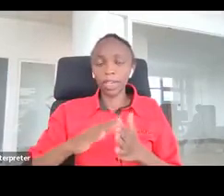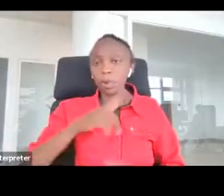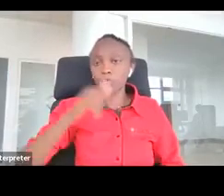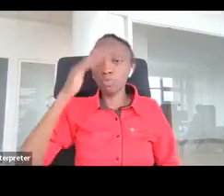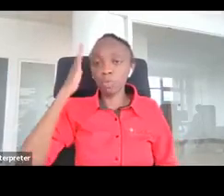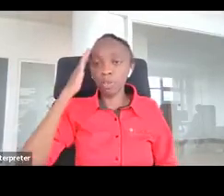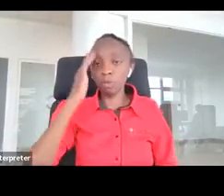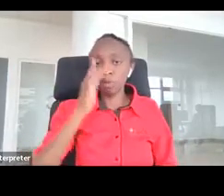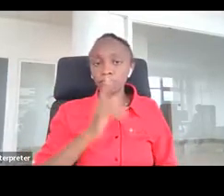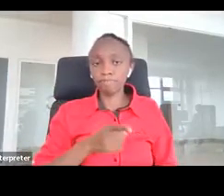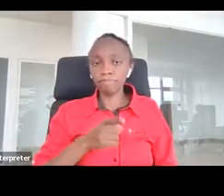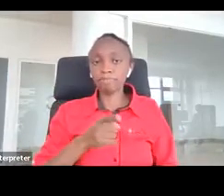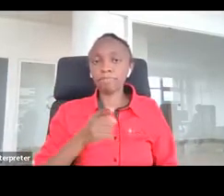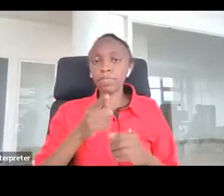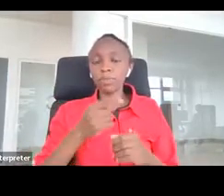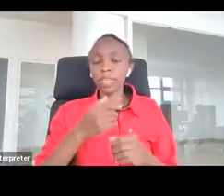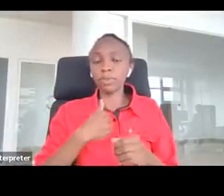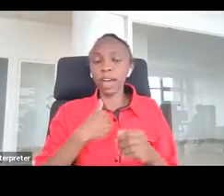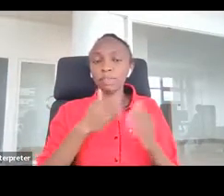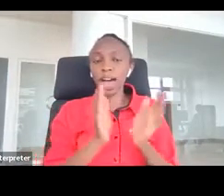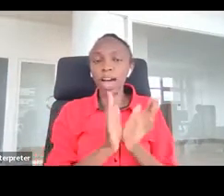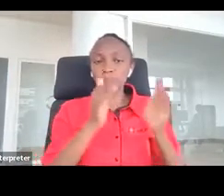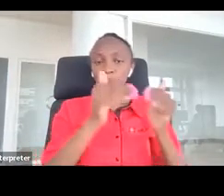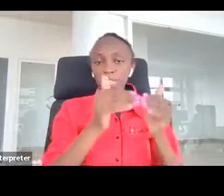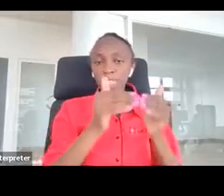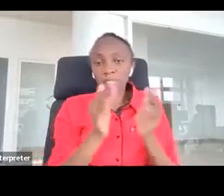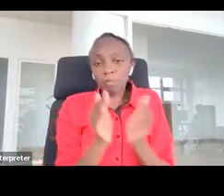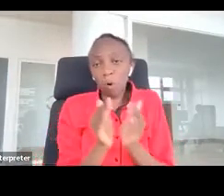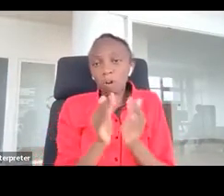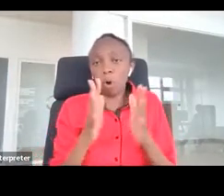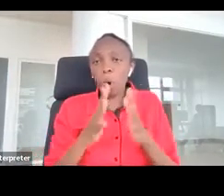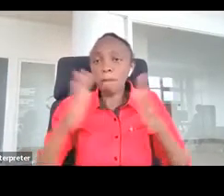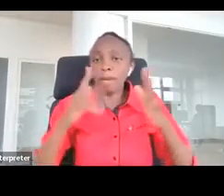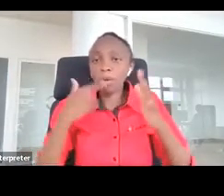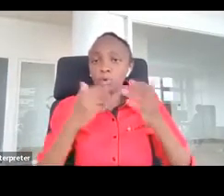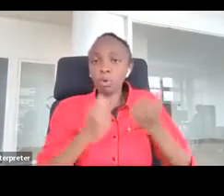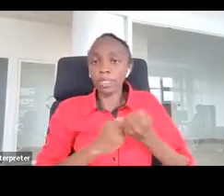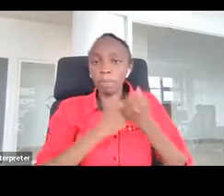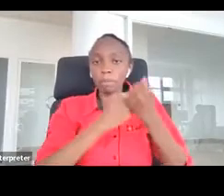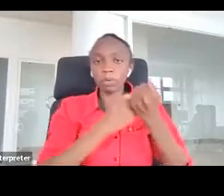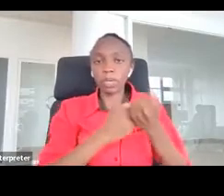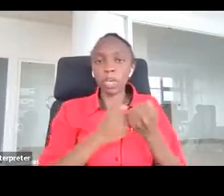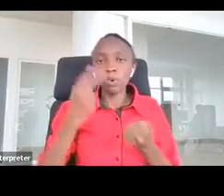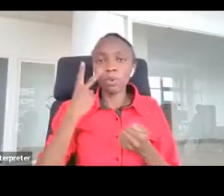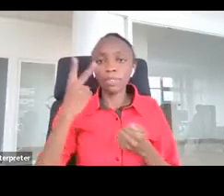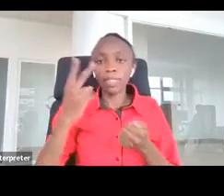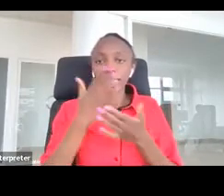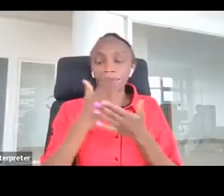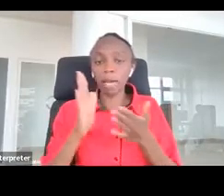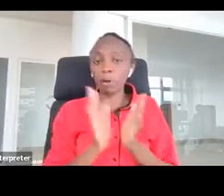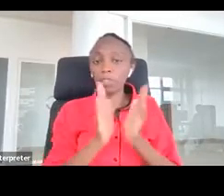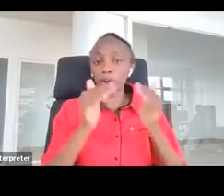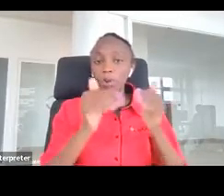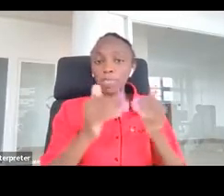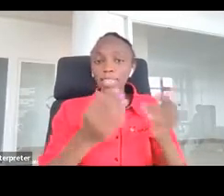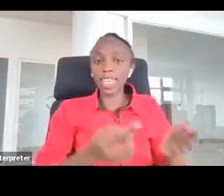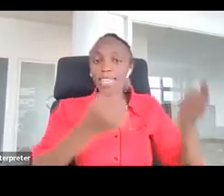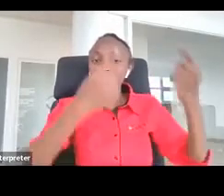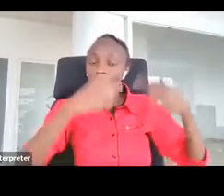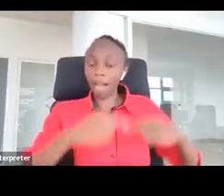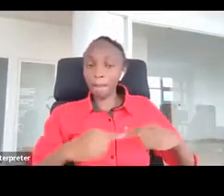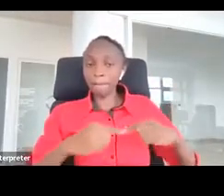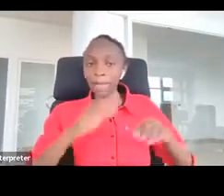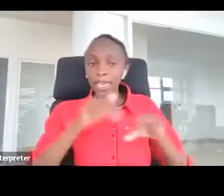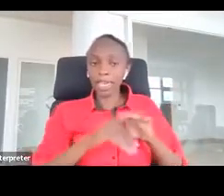there's a community, small or large, behind them. We've seen some of those communities come to the Prizegiving in person in times past.